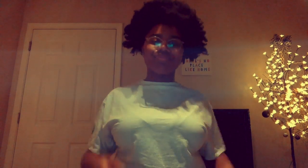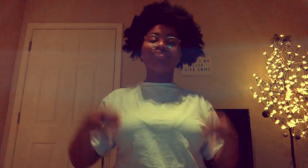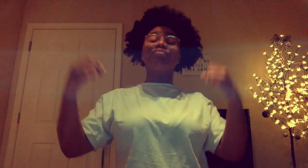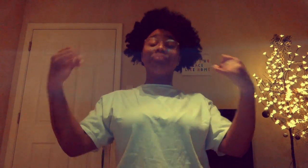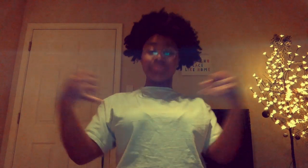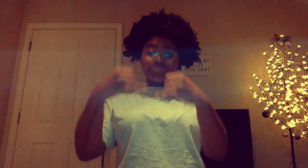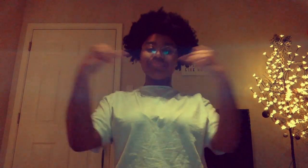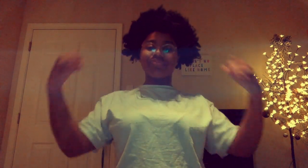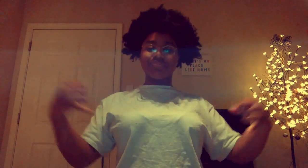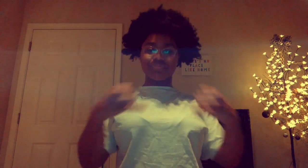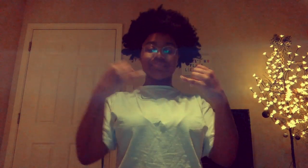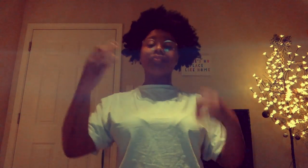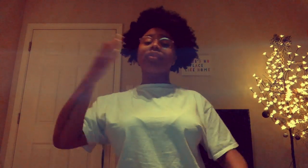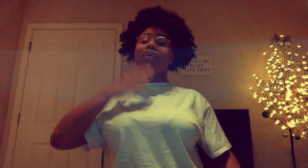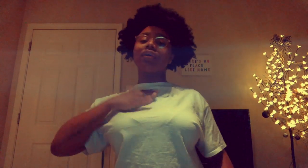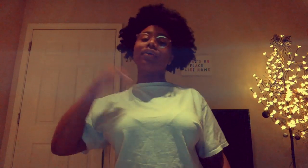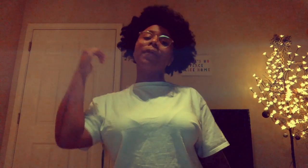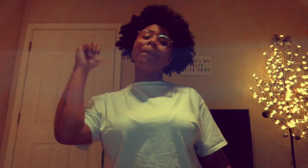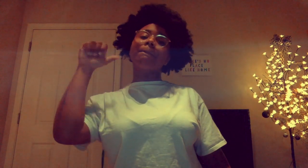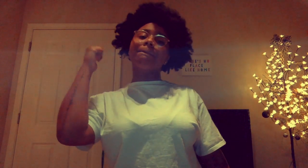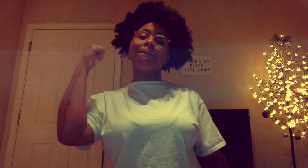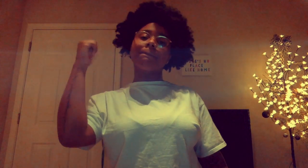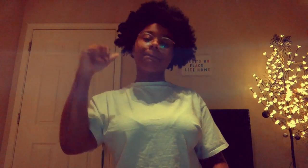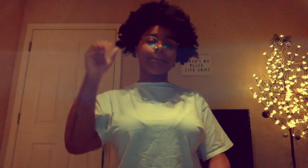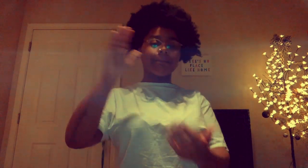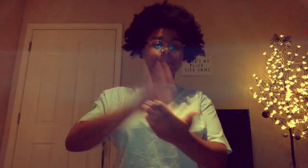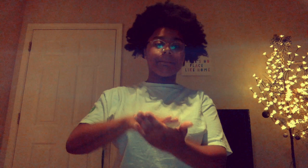And when my aunt finally finished cooking the spaghetti,